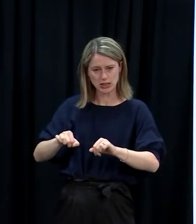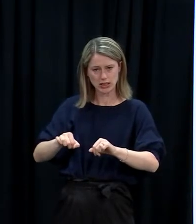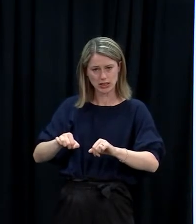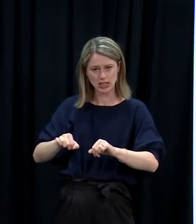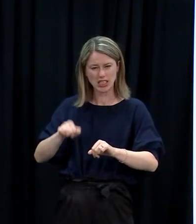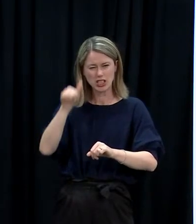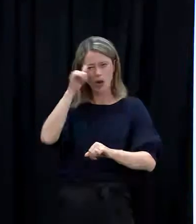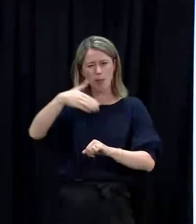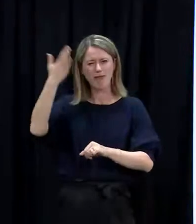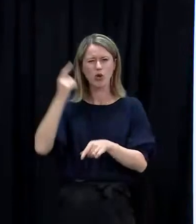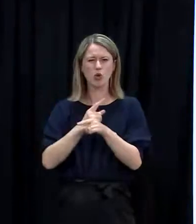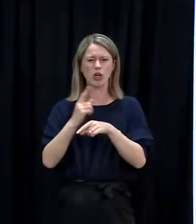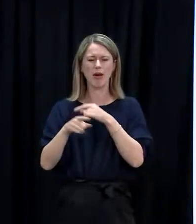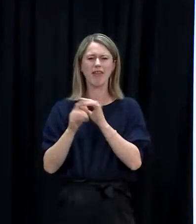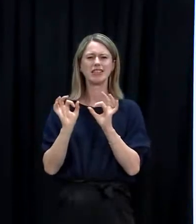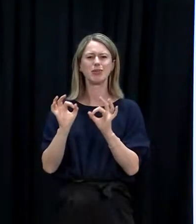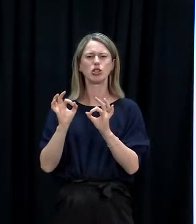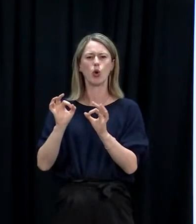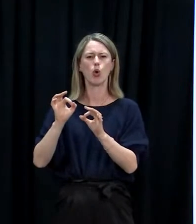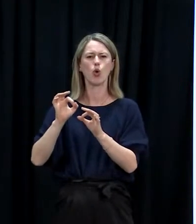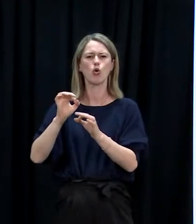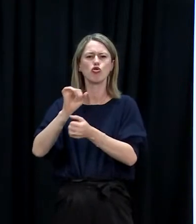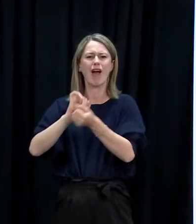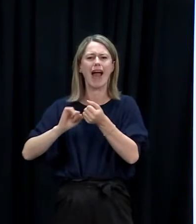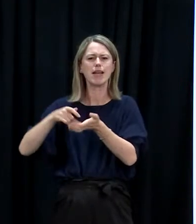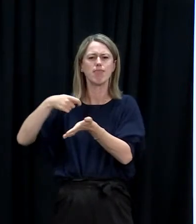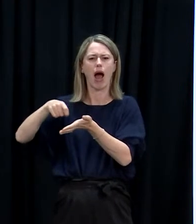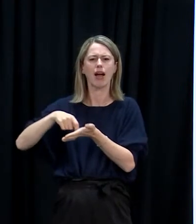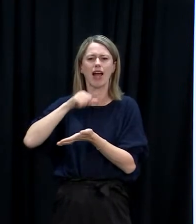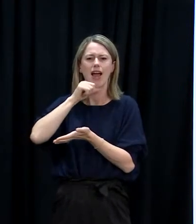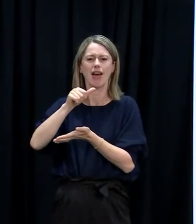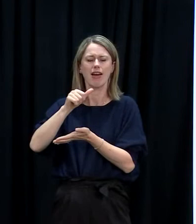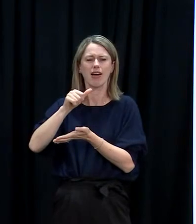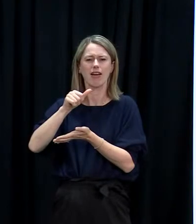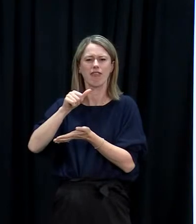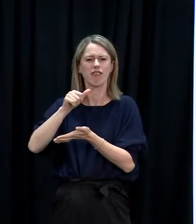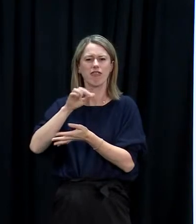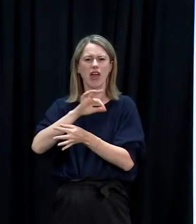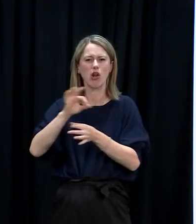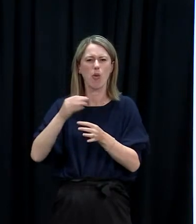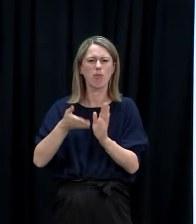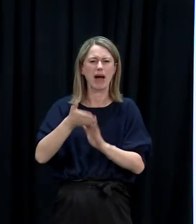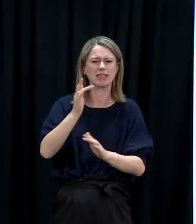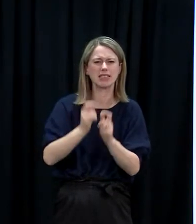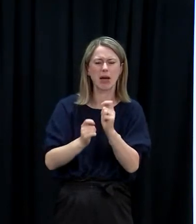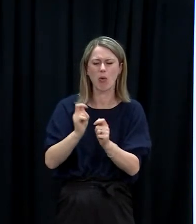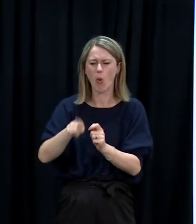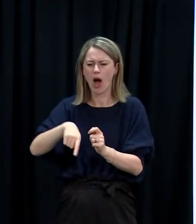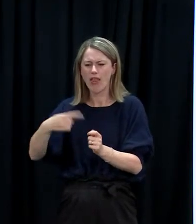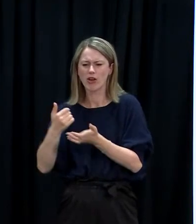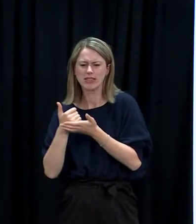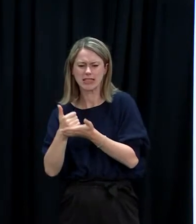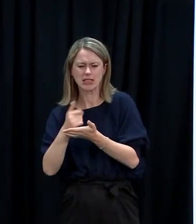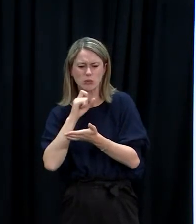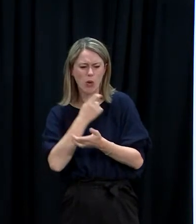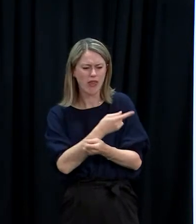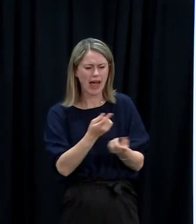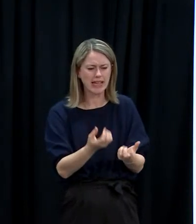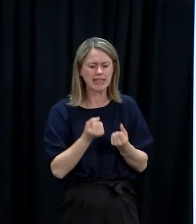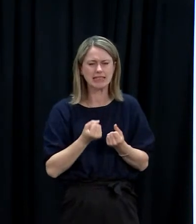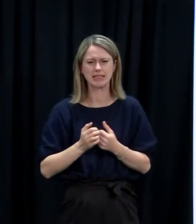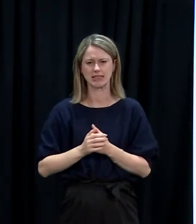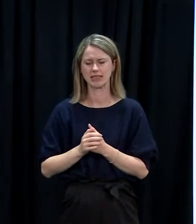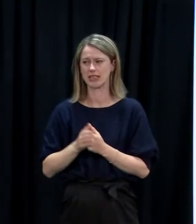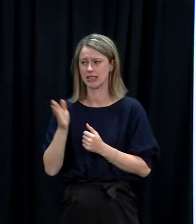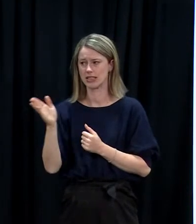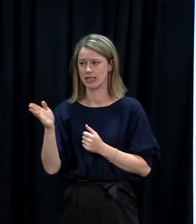that unexpected event grade, or if not, what support can be given to those particular students, whether it's by employers or the schools that they're a part of?